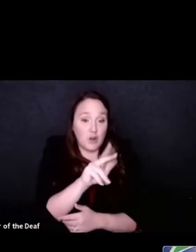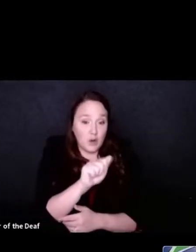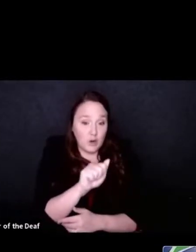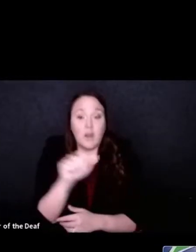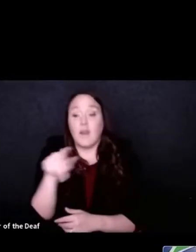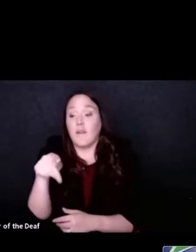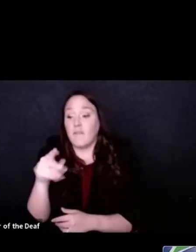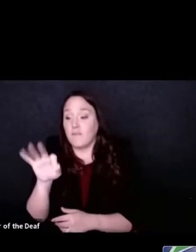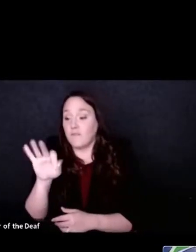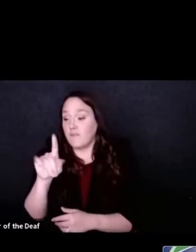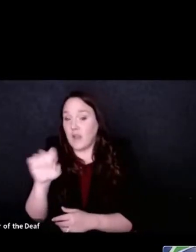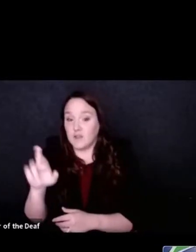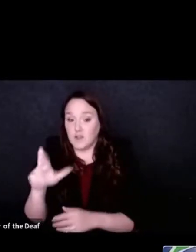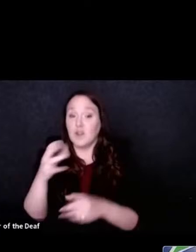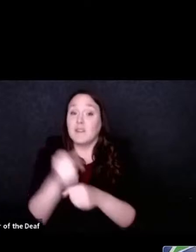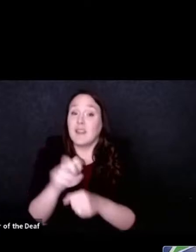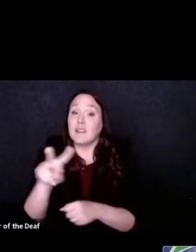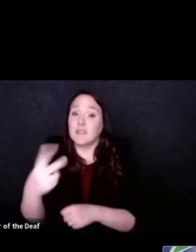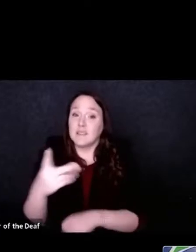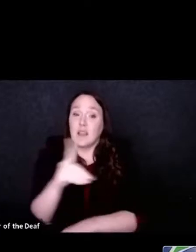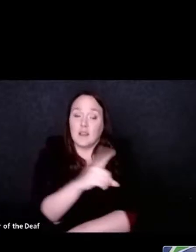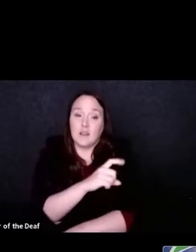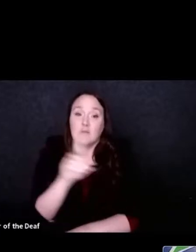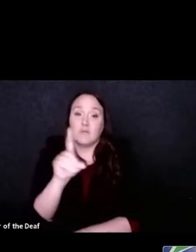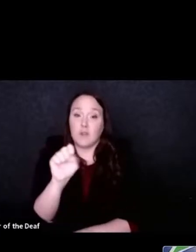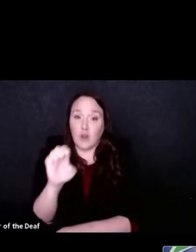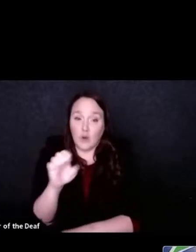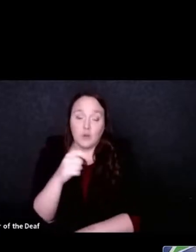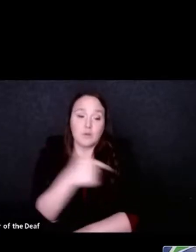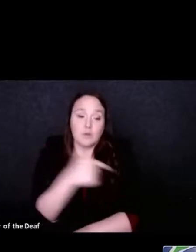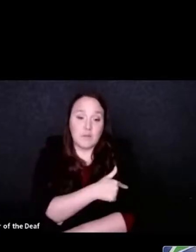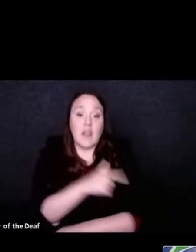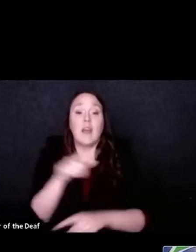dose appointments at the location where you got your first dose.